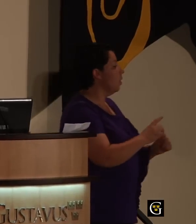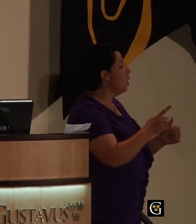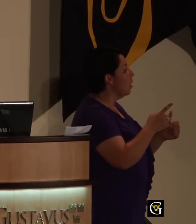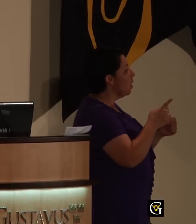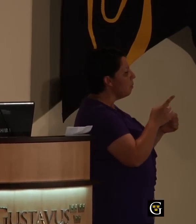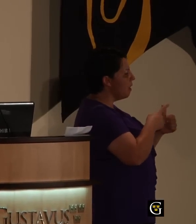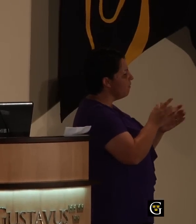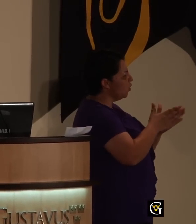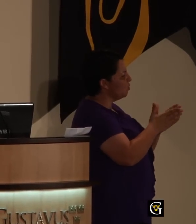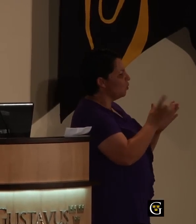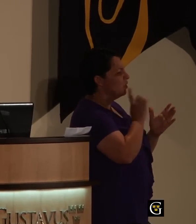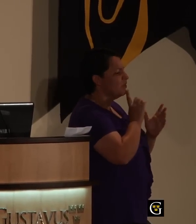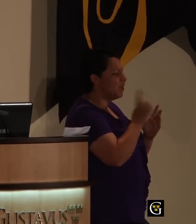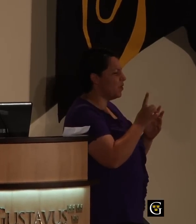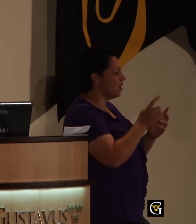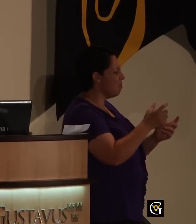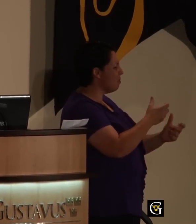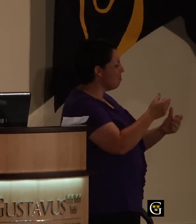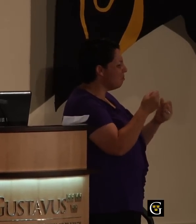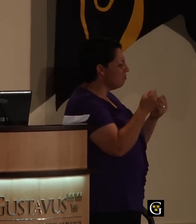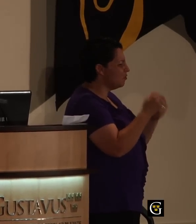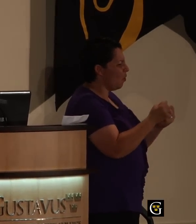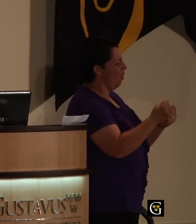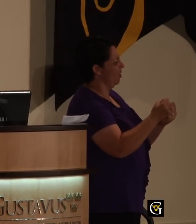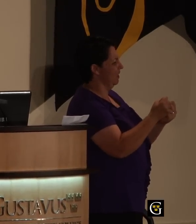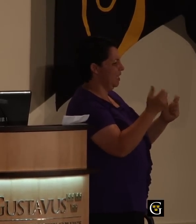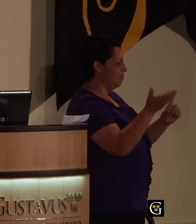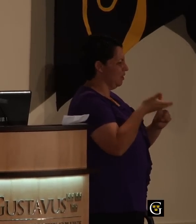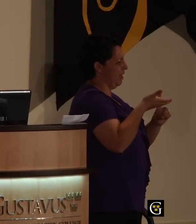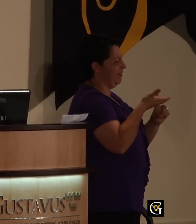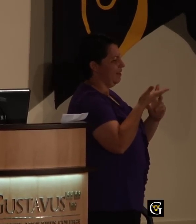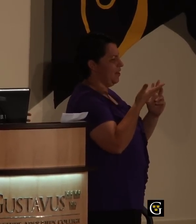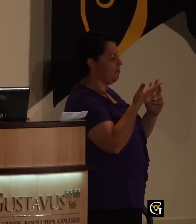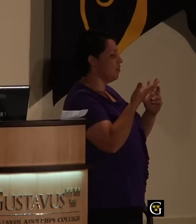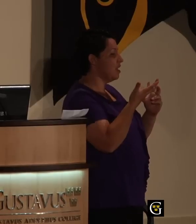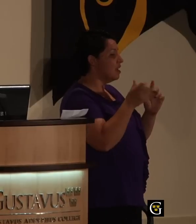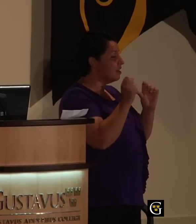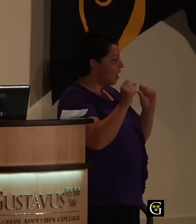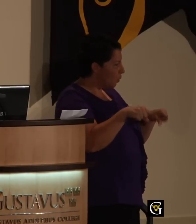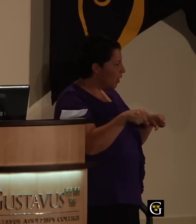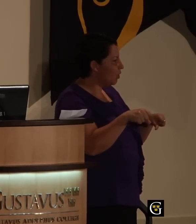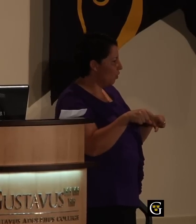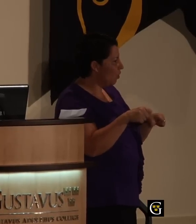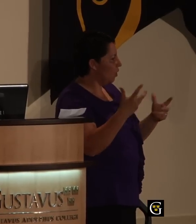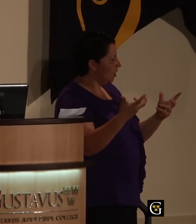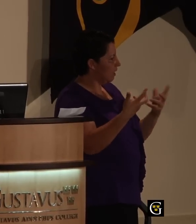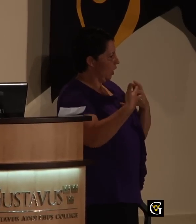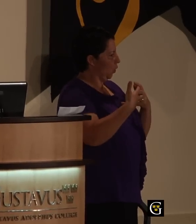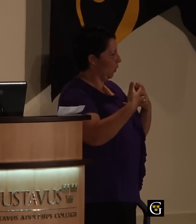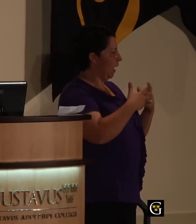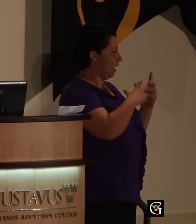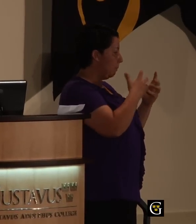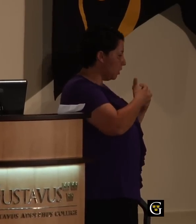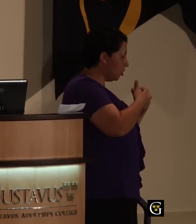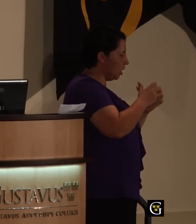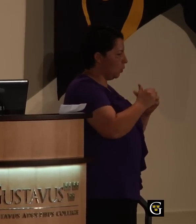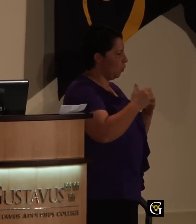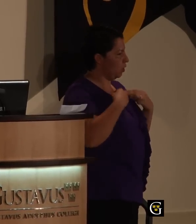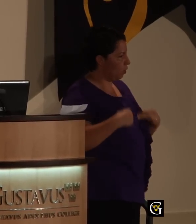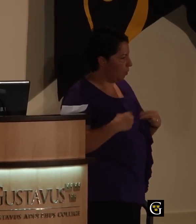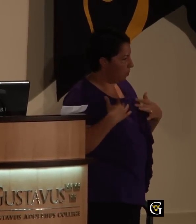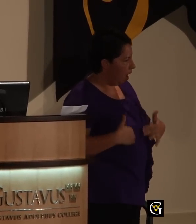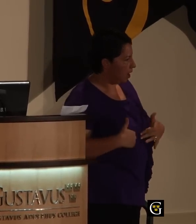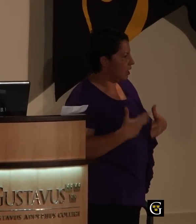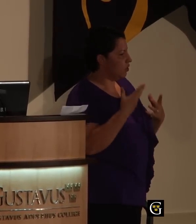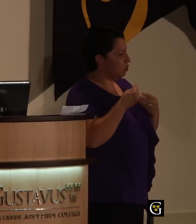and persuasive about the fact that we can intervene in the human nervous system to give information. And that started me thinking about